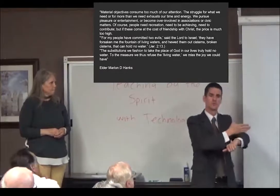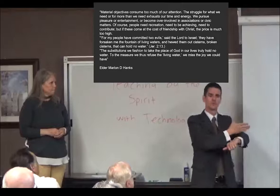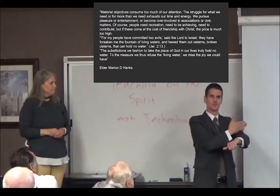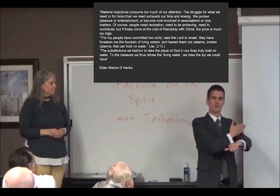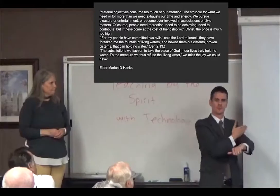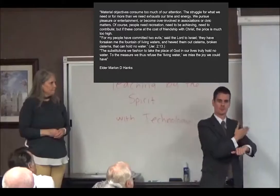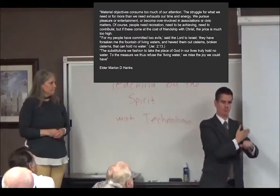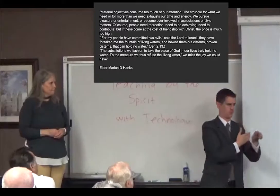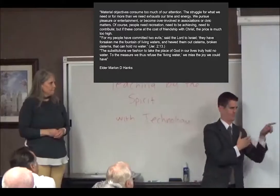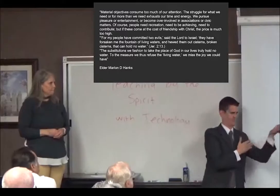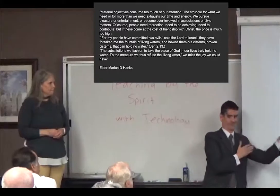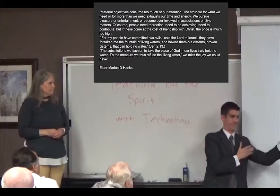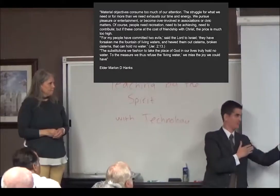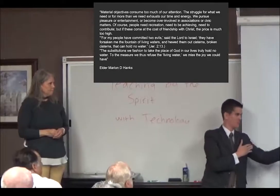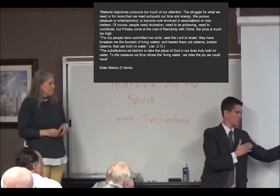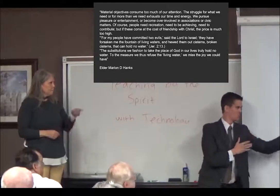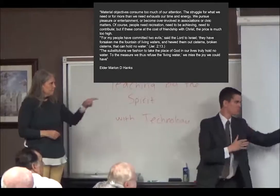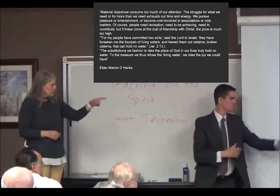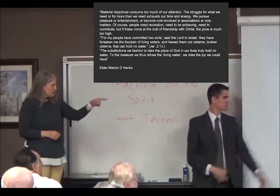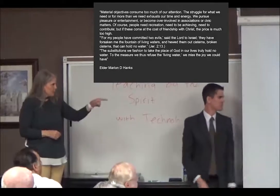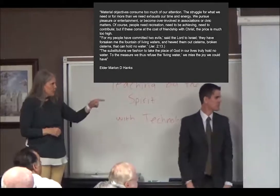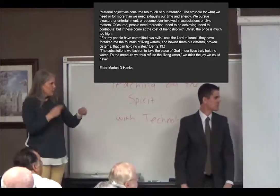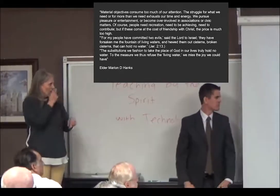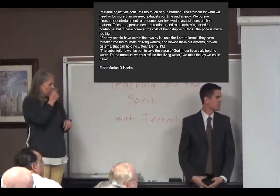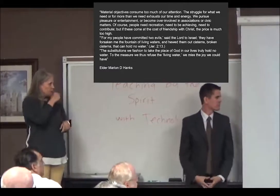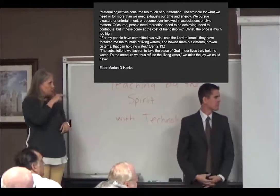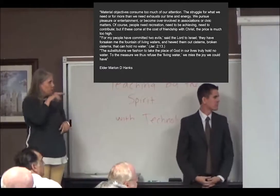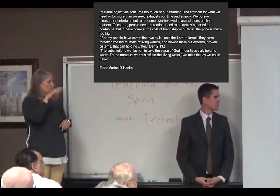know, you get better with time. So we're gonna do this last comment up here.